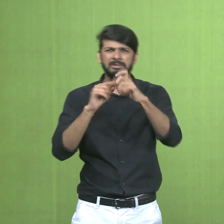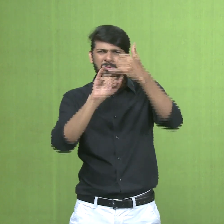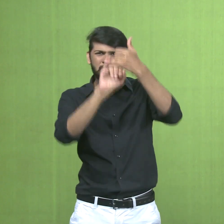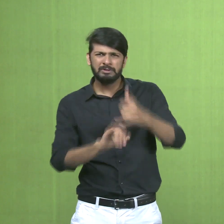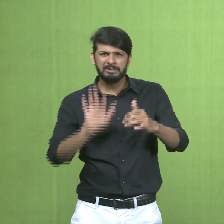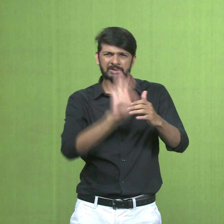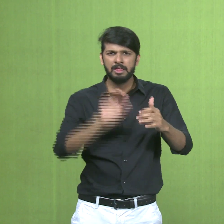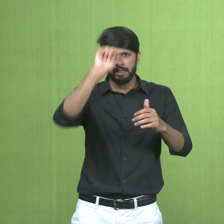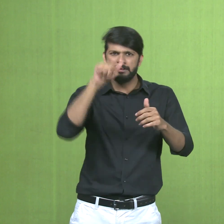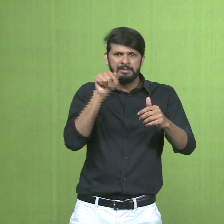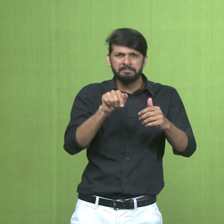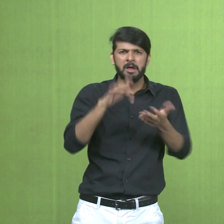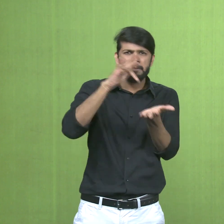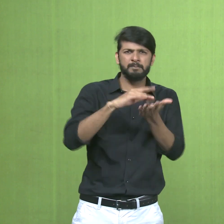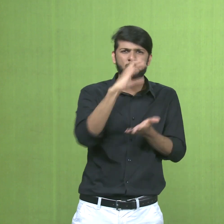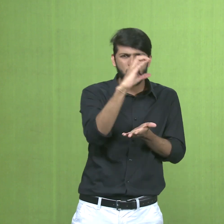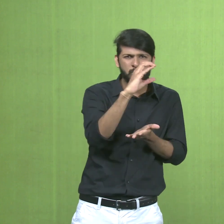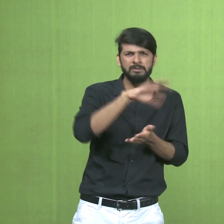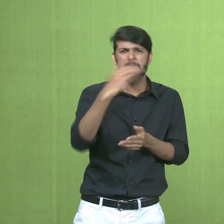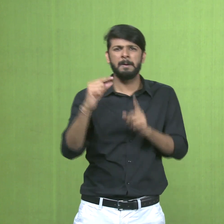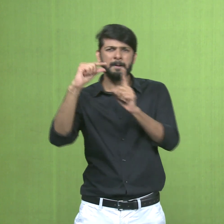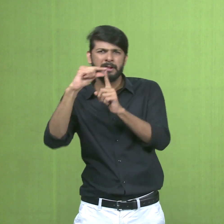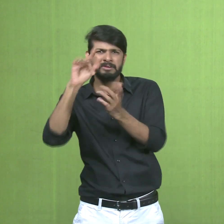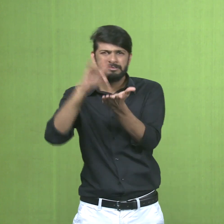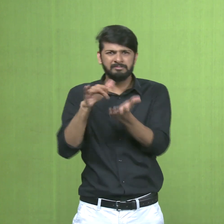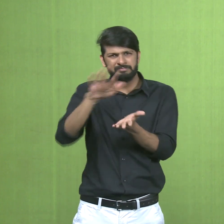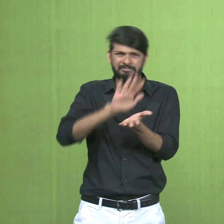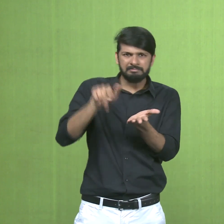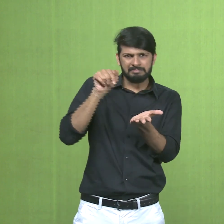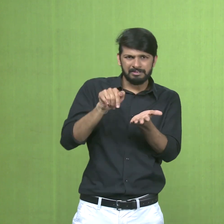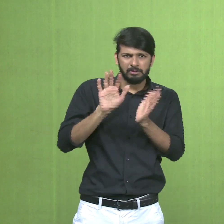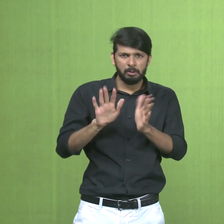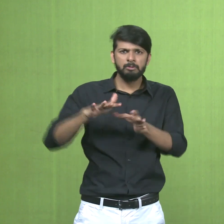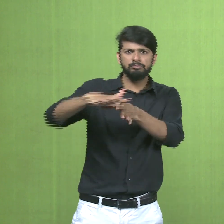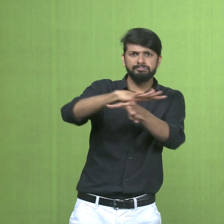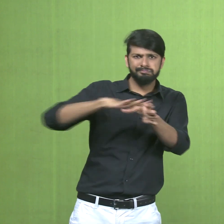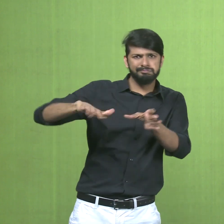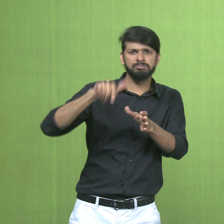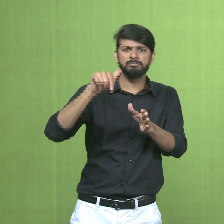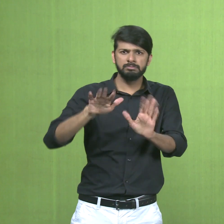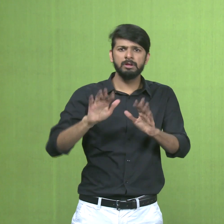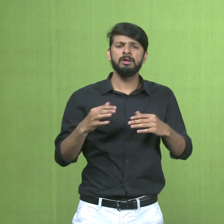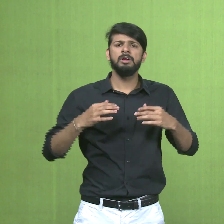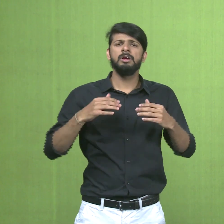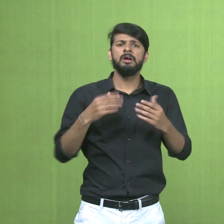The eastern coast of southern India had two major centers of export. First was the Coromandel and second the